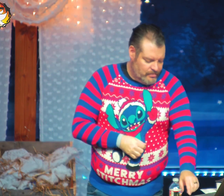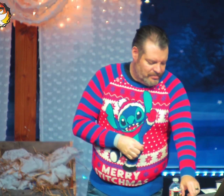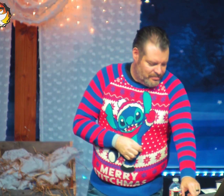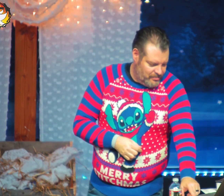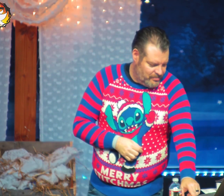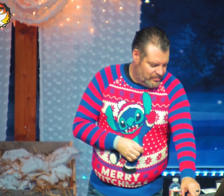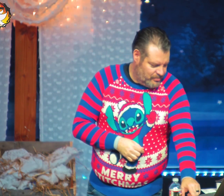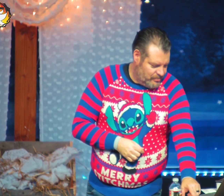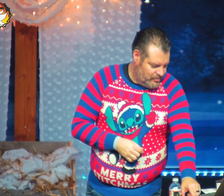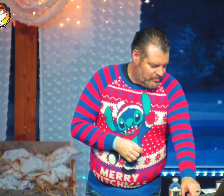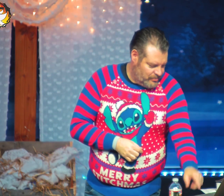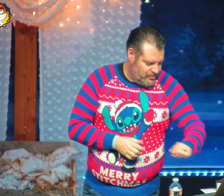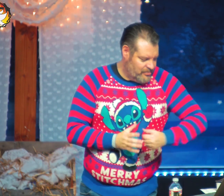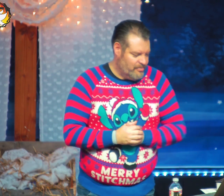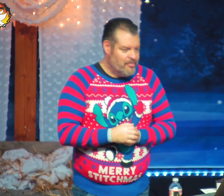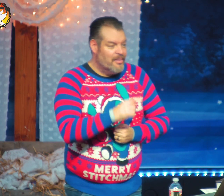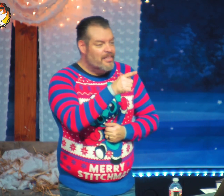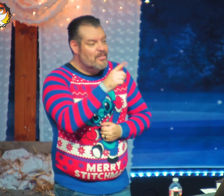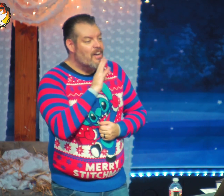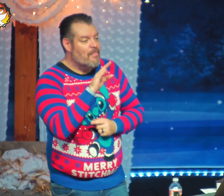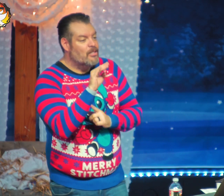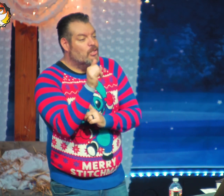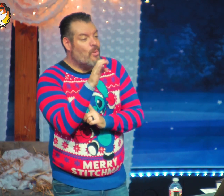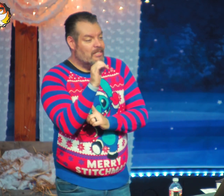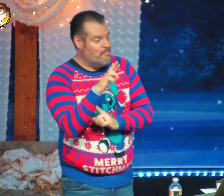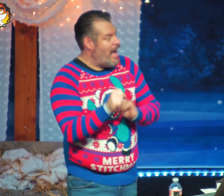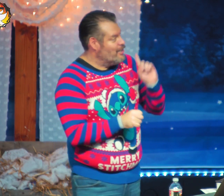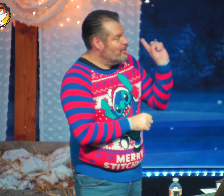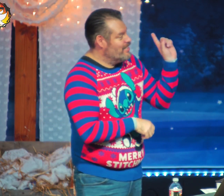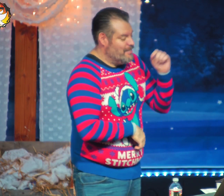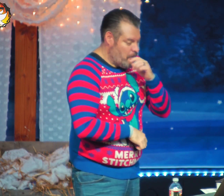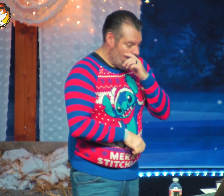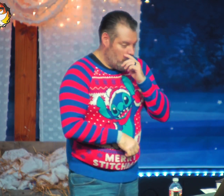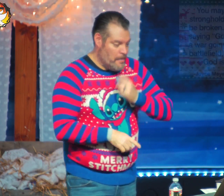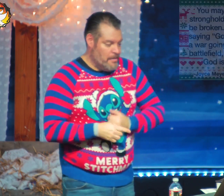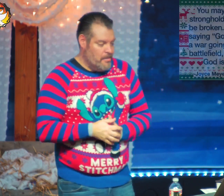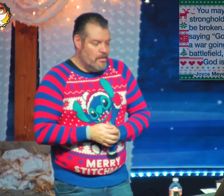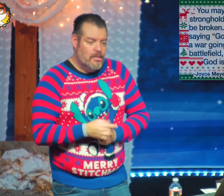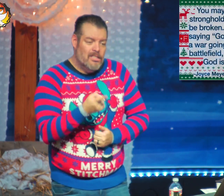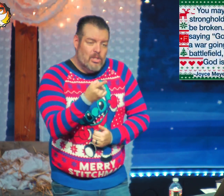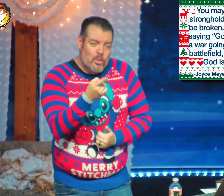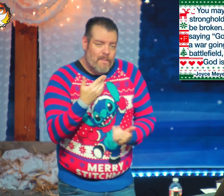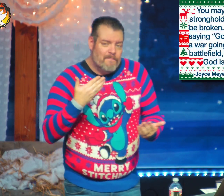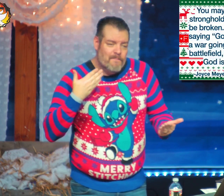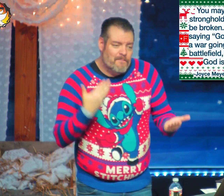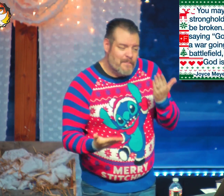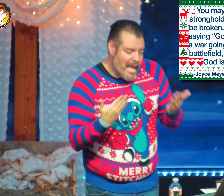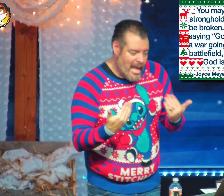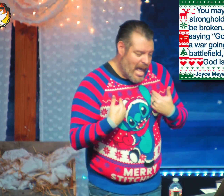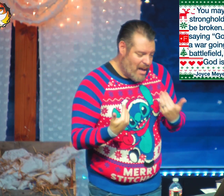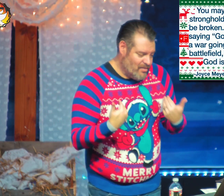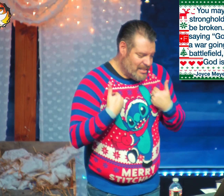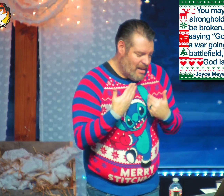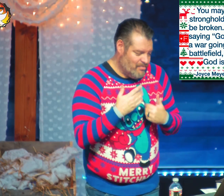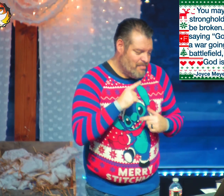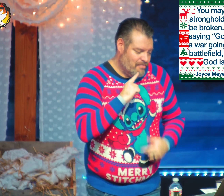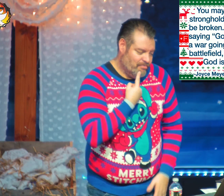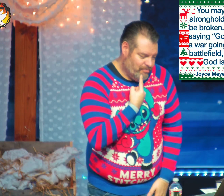I choose to get rid of today is positive. And I remember what you've done for me and what you've done for us.